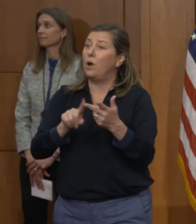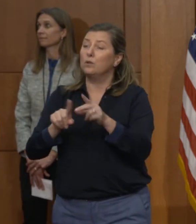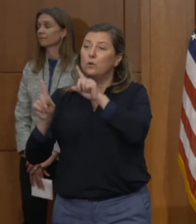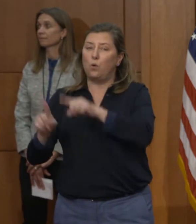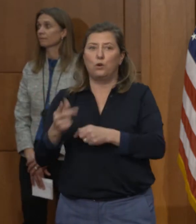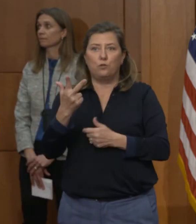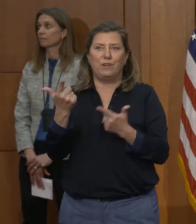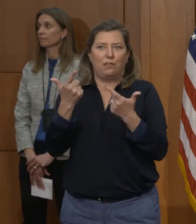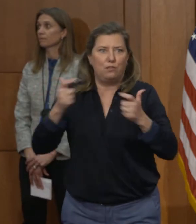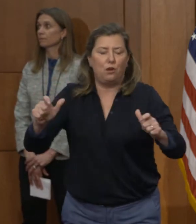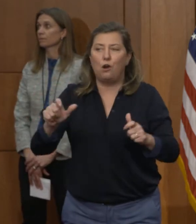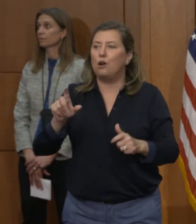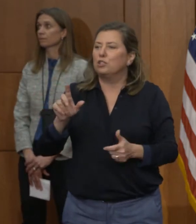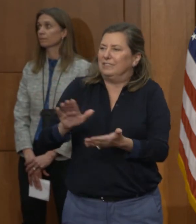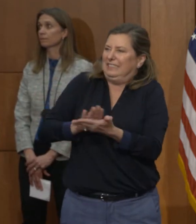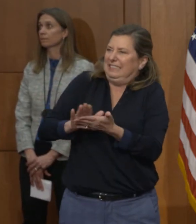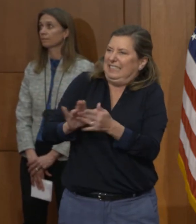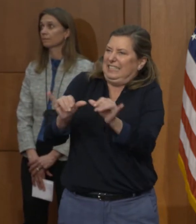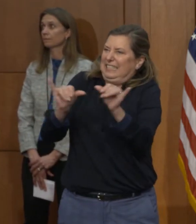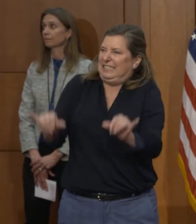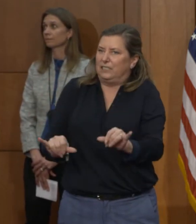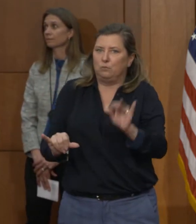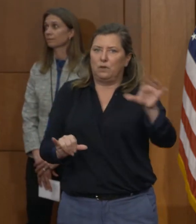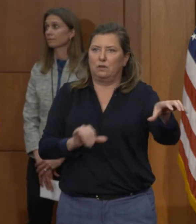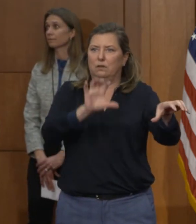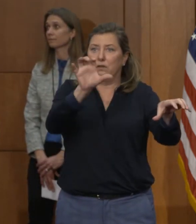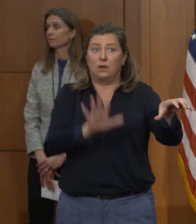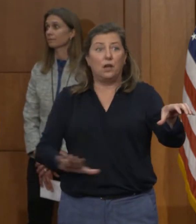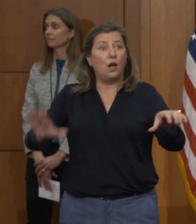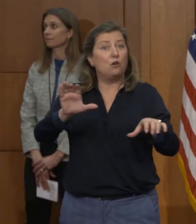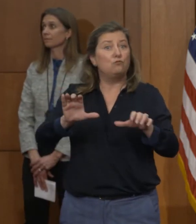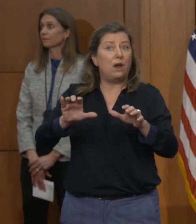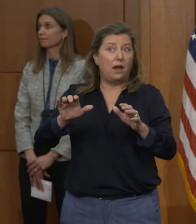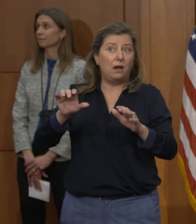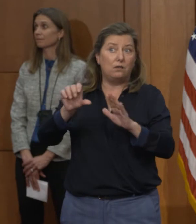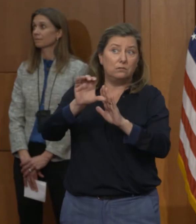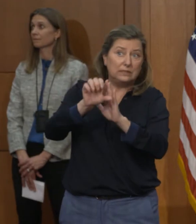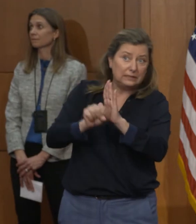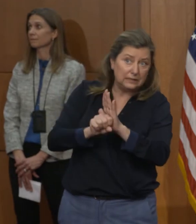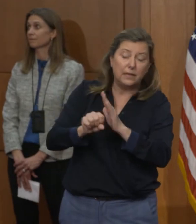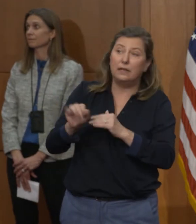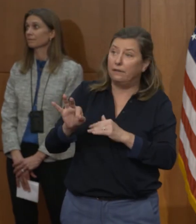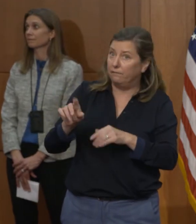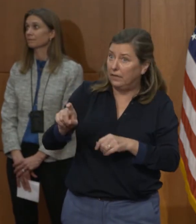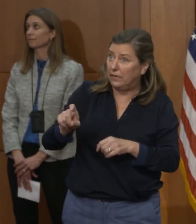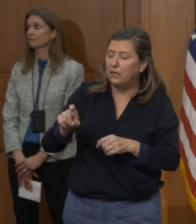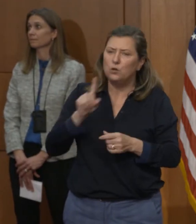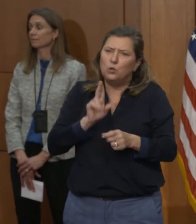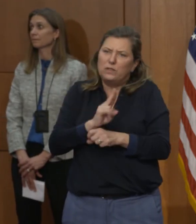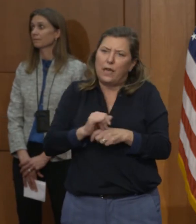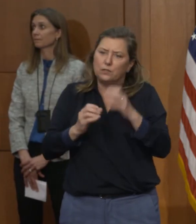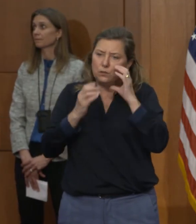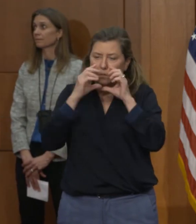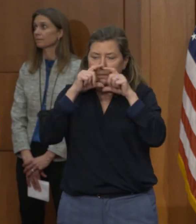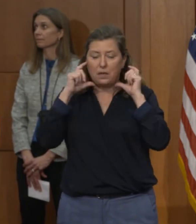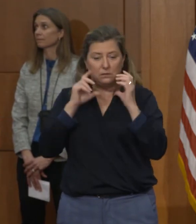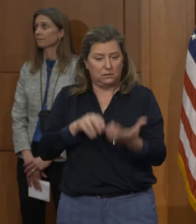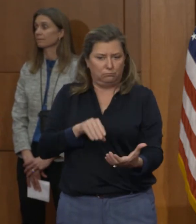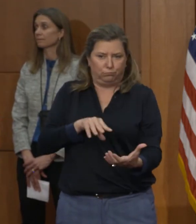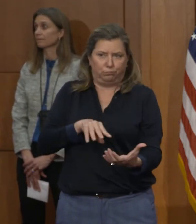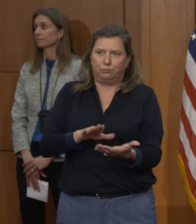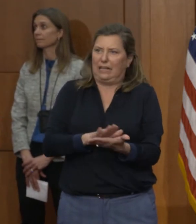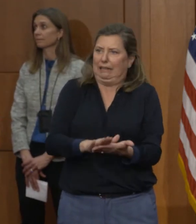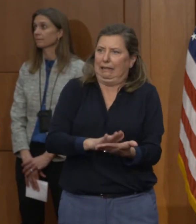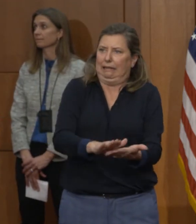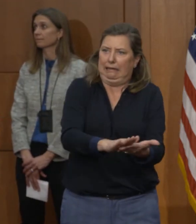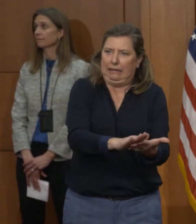to deploy across the Commonwealth as needed that can clean masks. We'll keep working to buy PPE and to